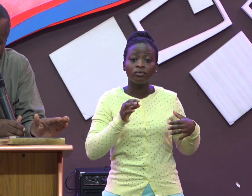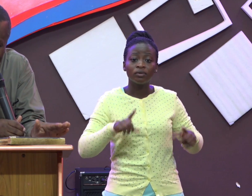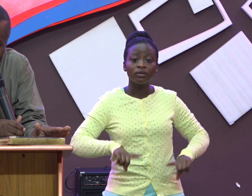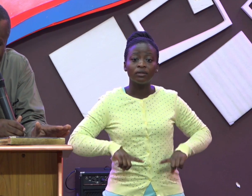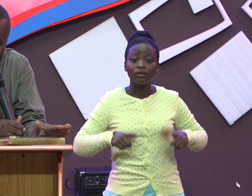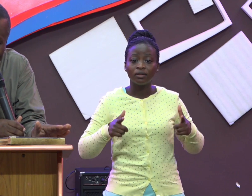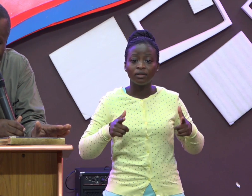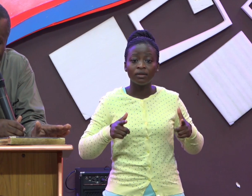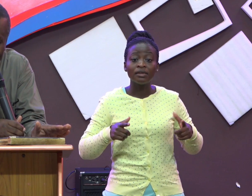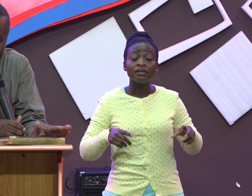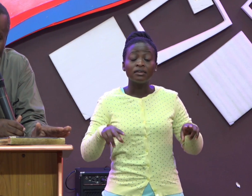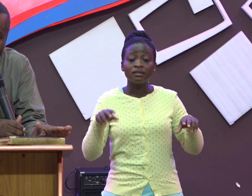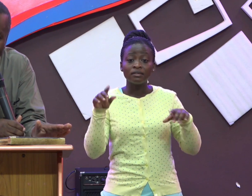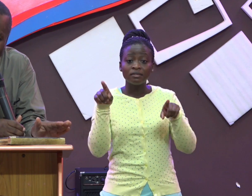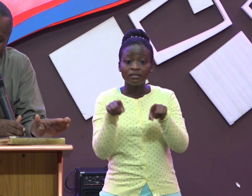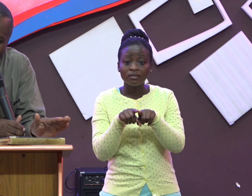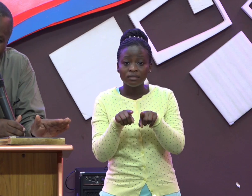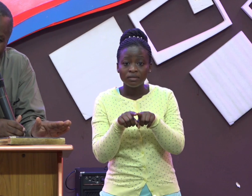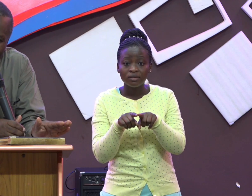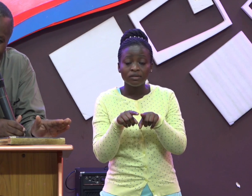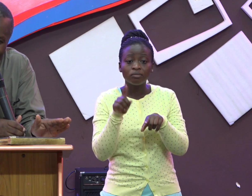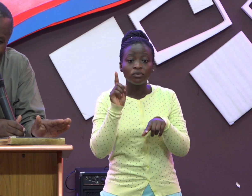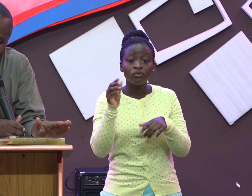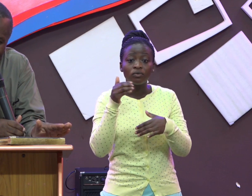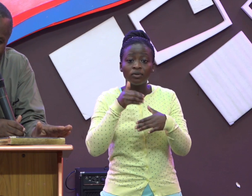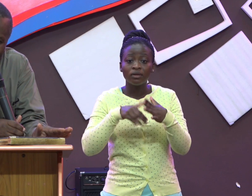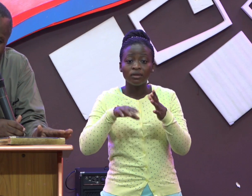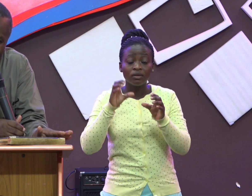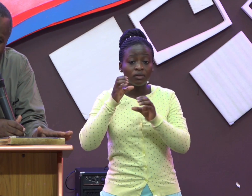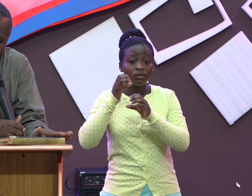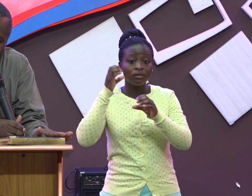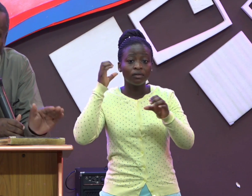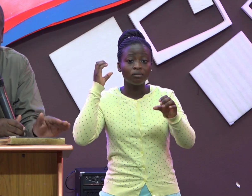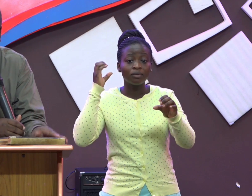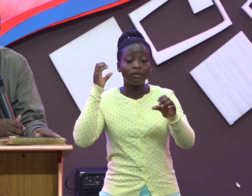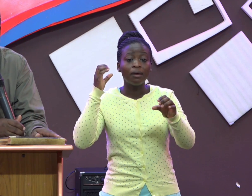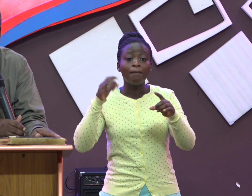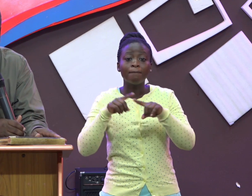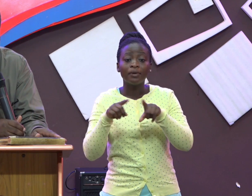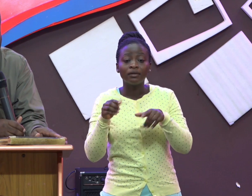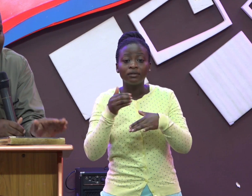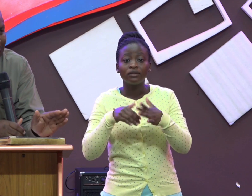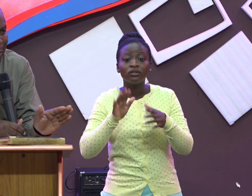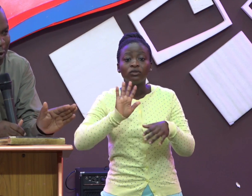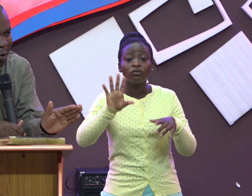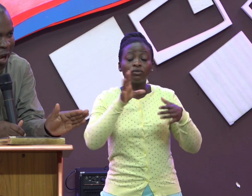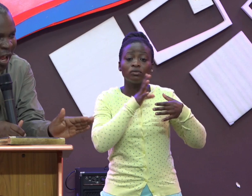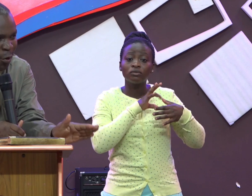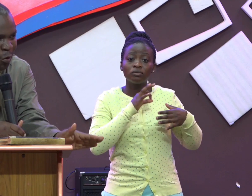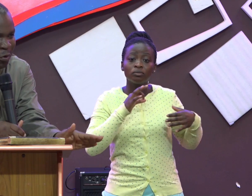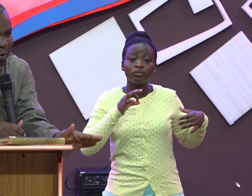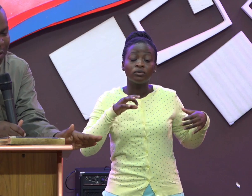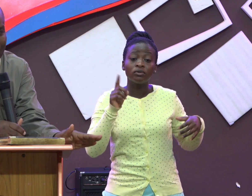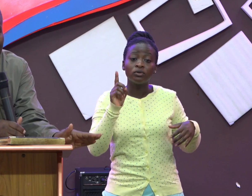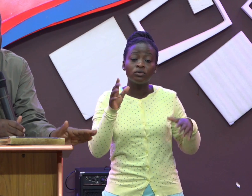taxi mbayayi. Even if you're in a taxi. Nga mu mwoyo gumulimu esaale evaamu. When out of your spirit there is a prayer coming out. Ne wobera mu